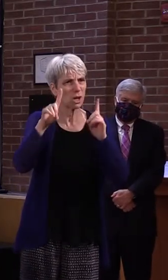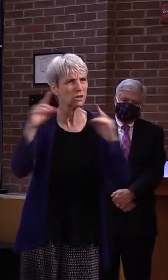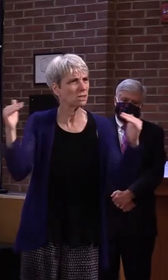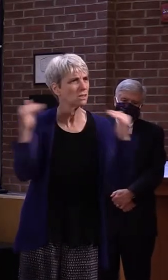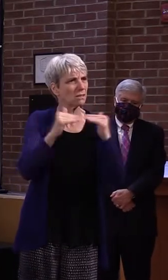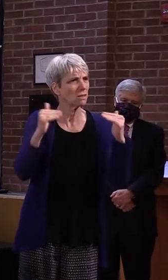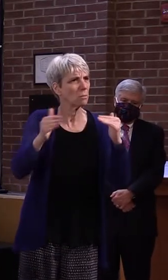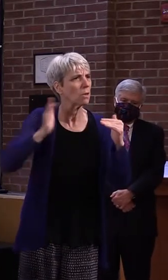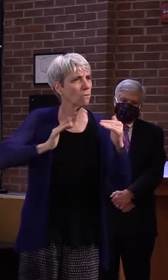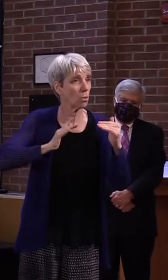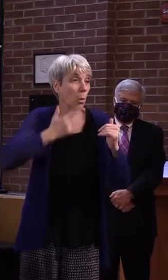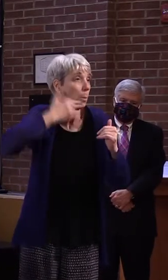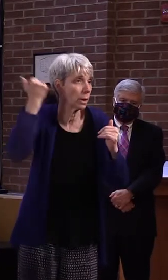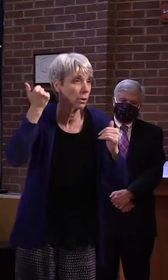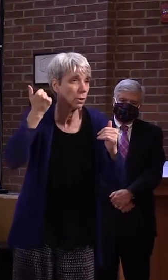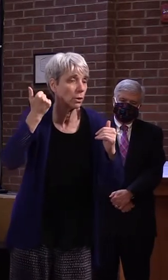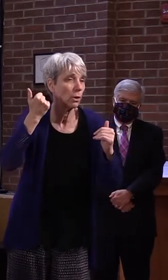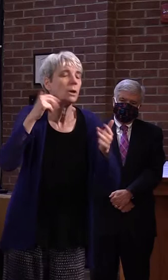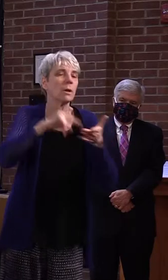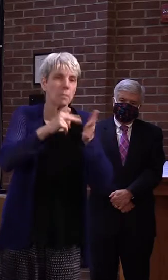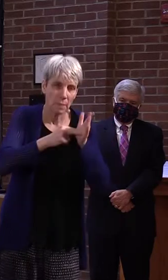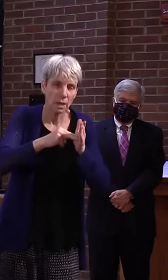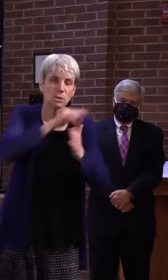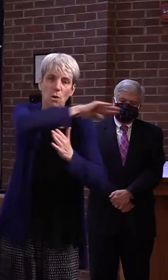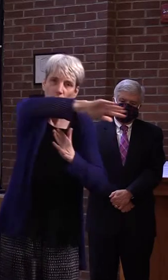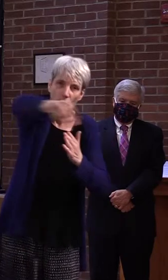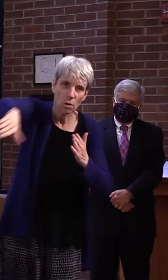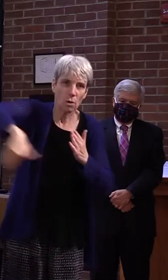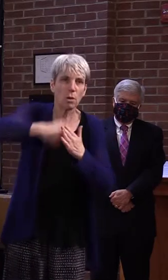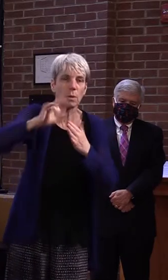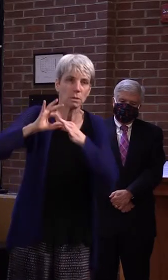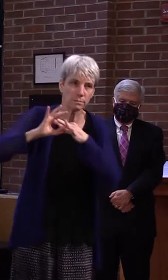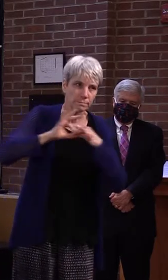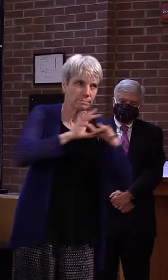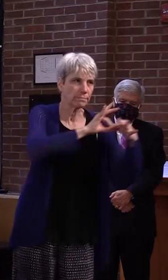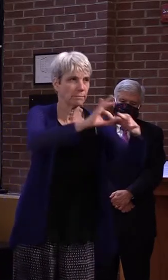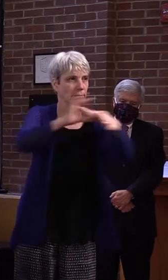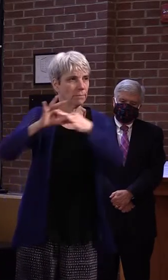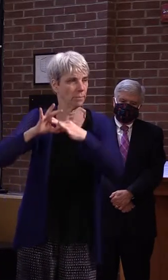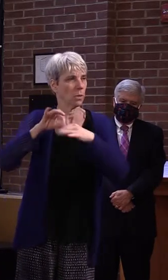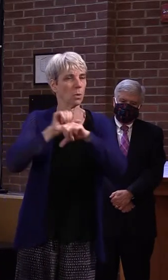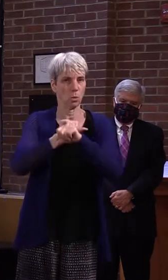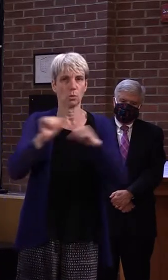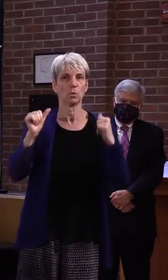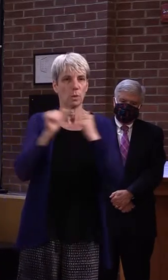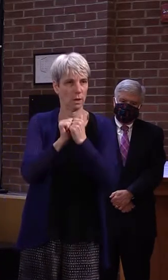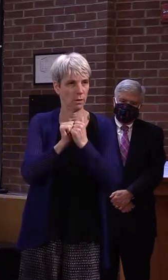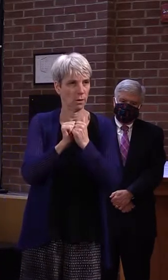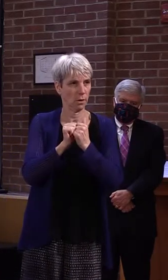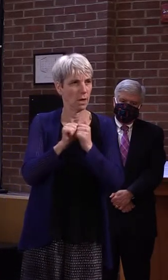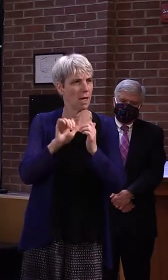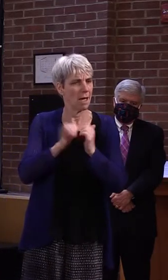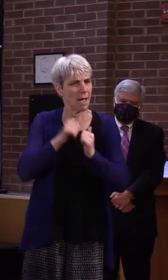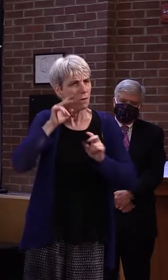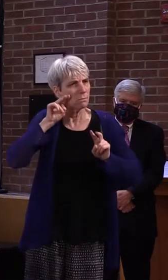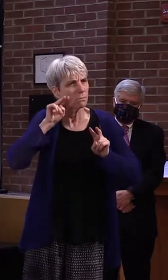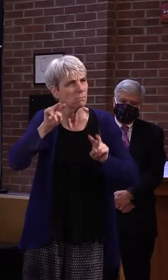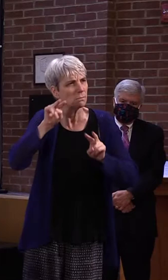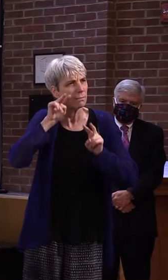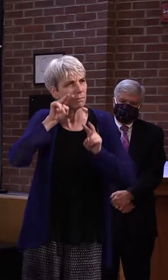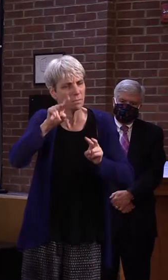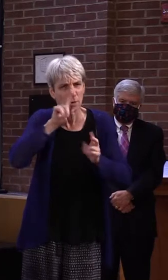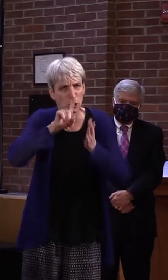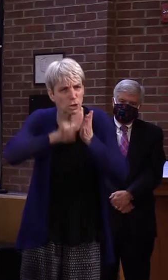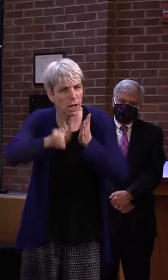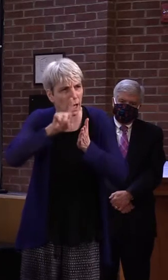work together. To monitor our progress on learning opportunities, we will be gathering data on school reopening plans and how they change over